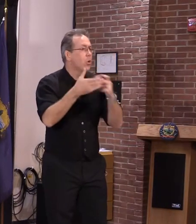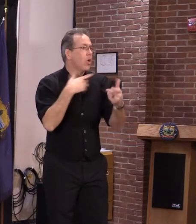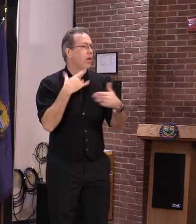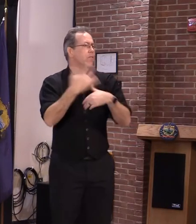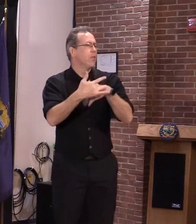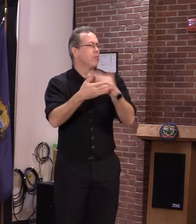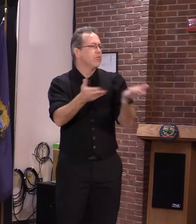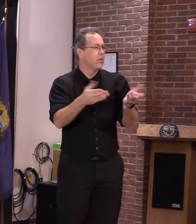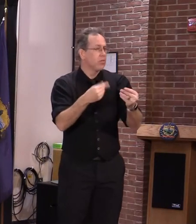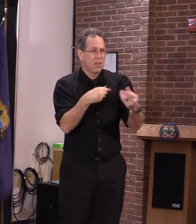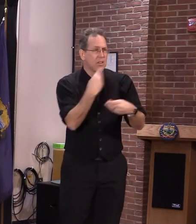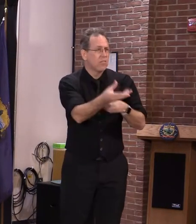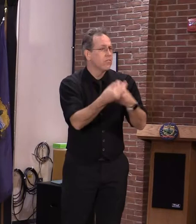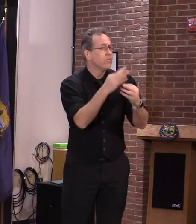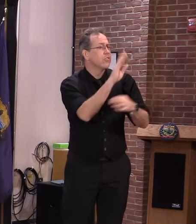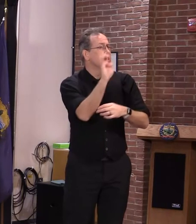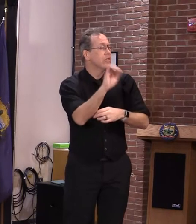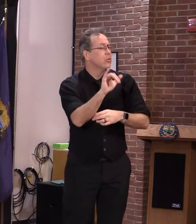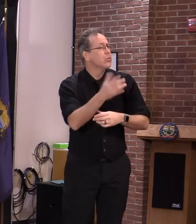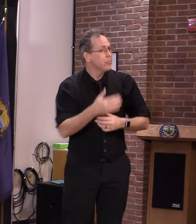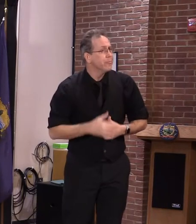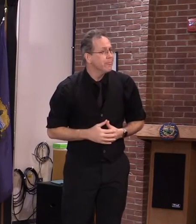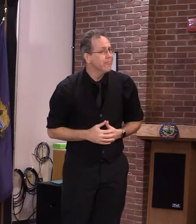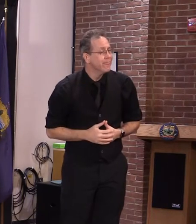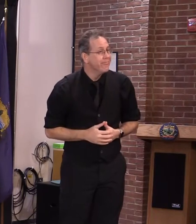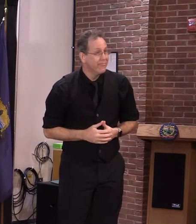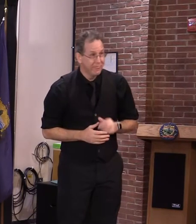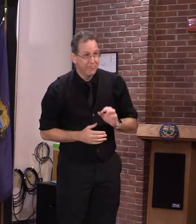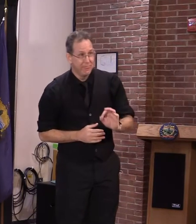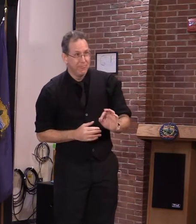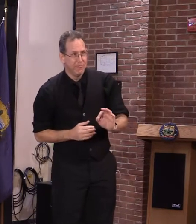you one if you were to stop in there.